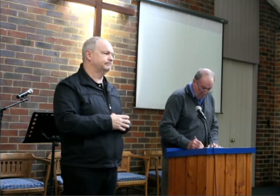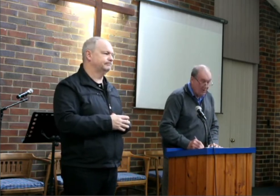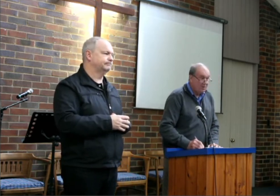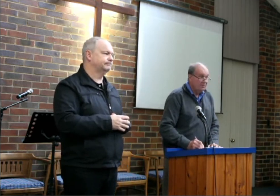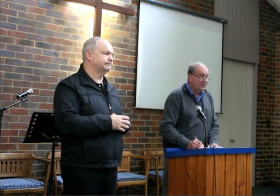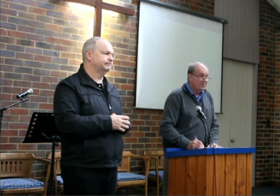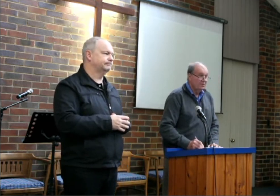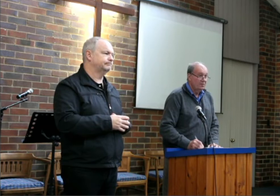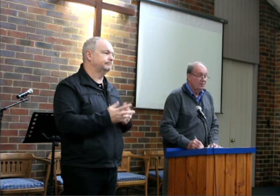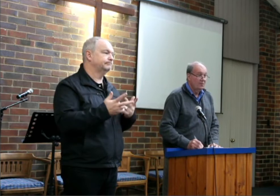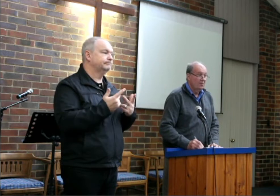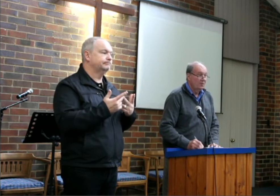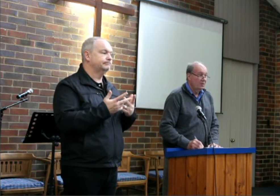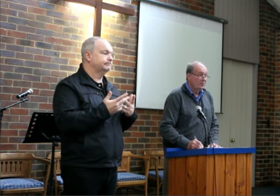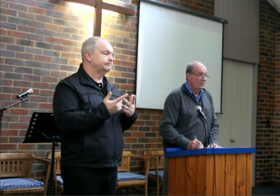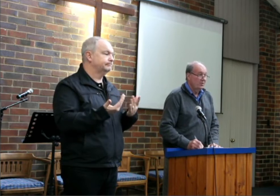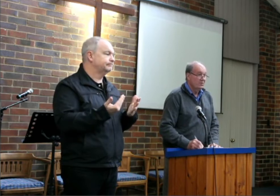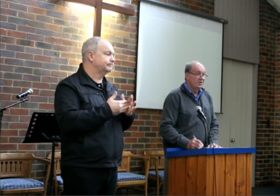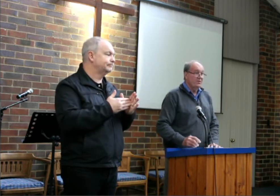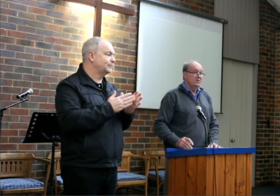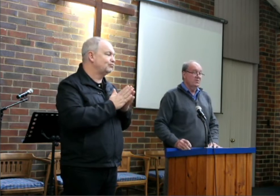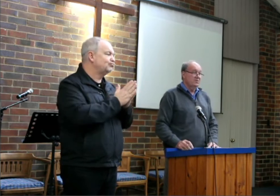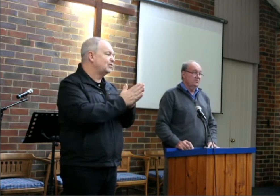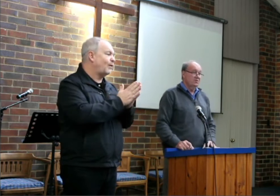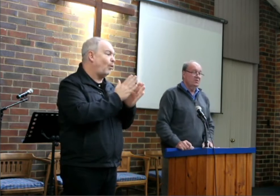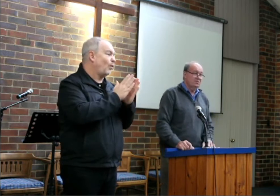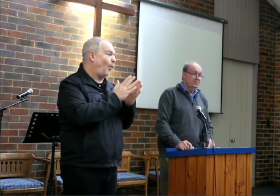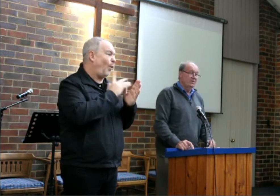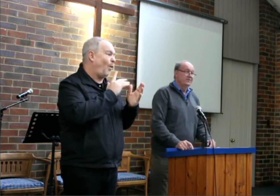Yep. Any other prayer requests or any praise points?